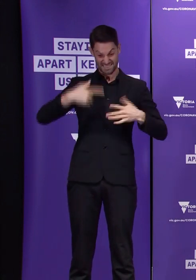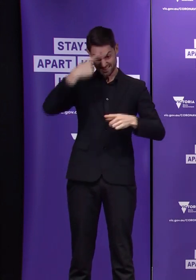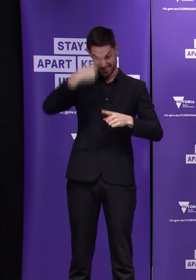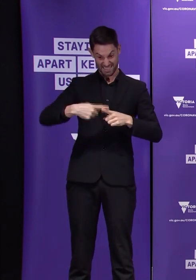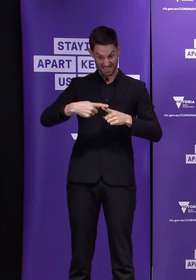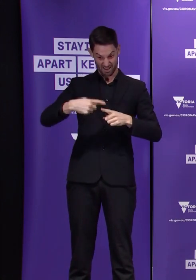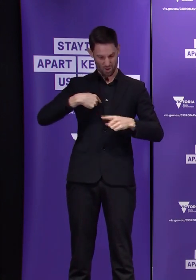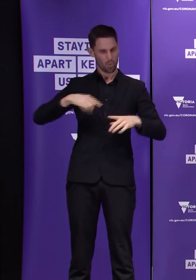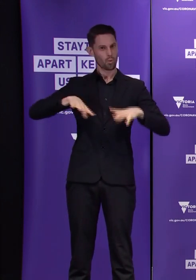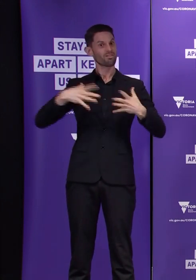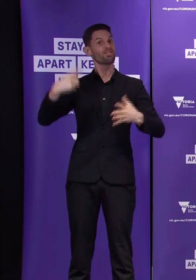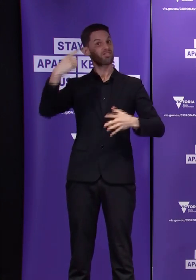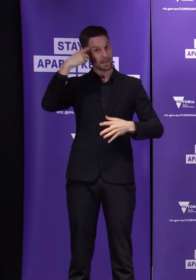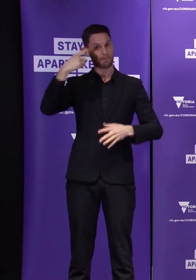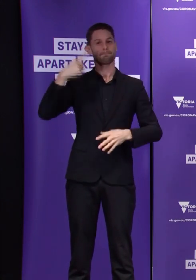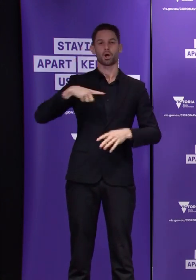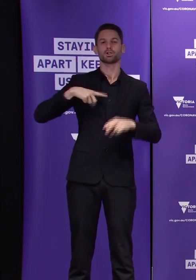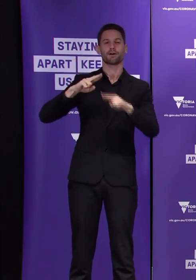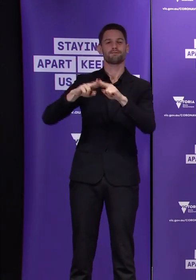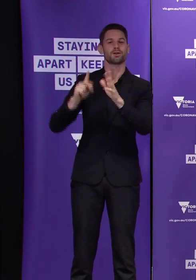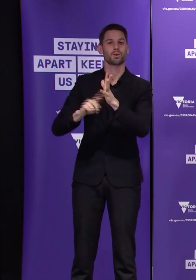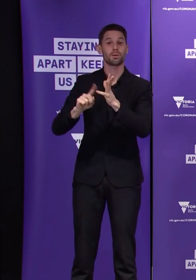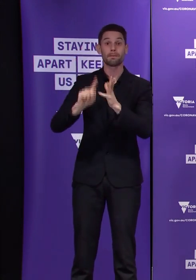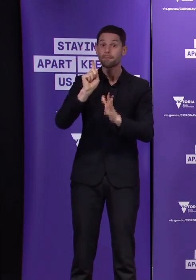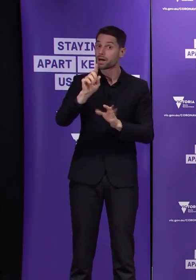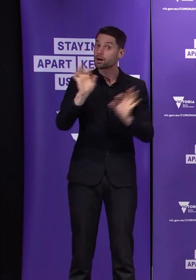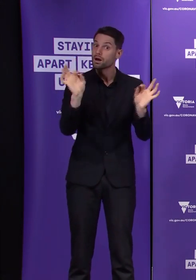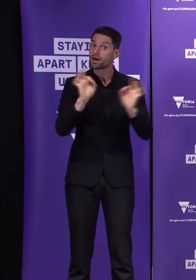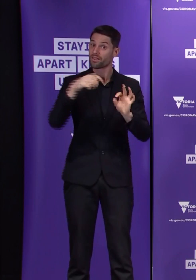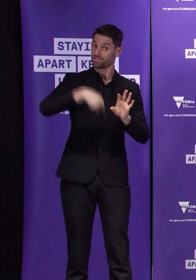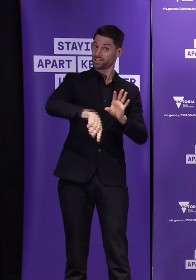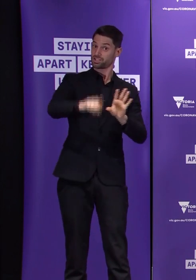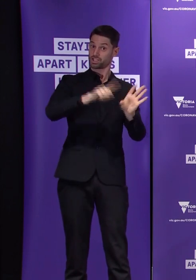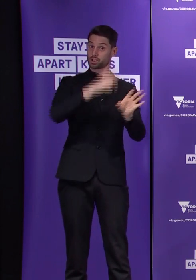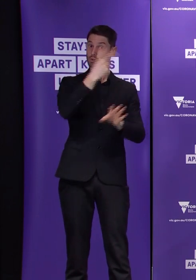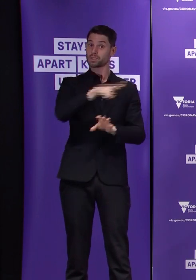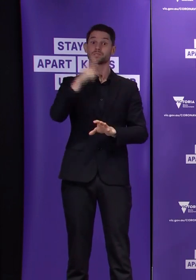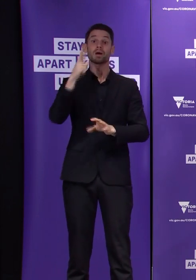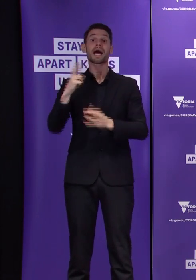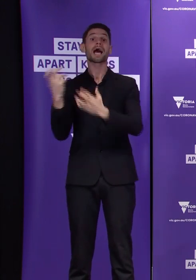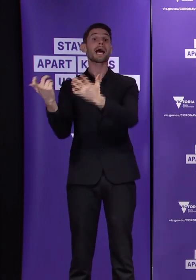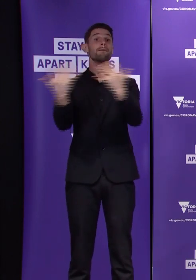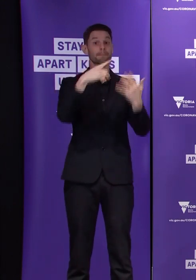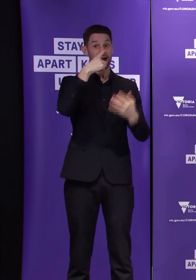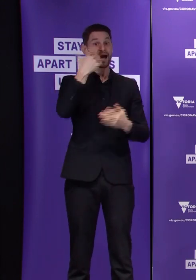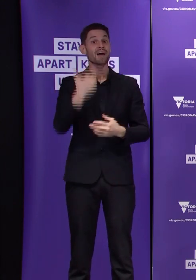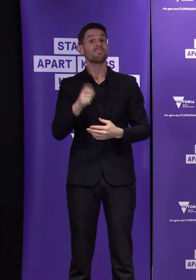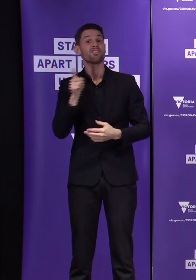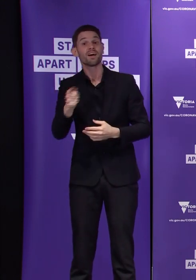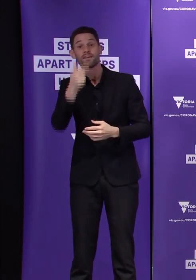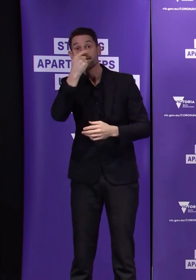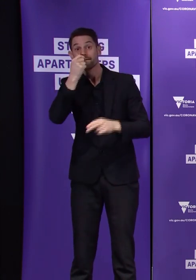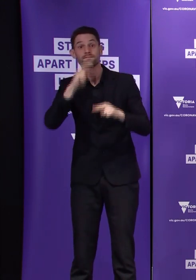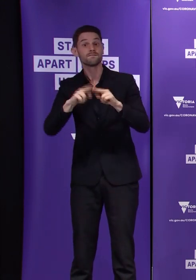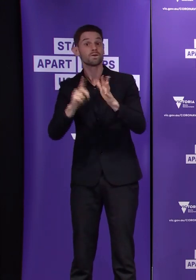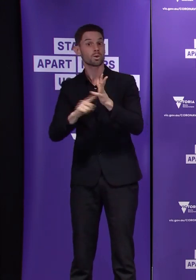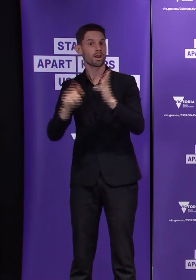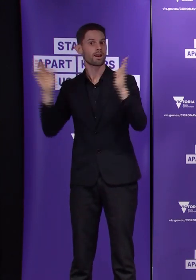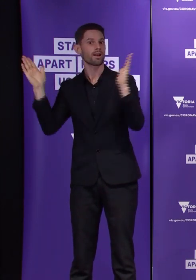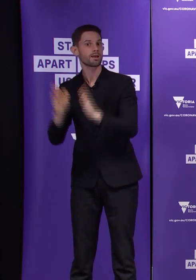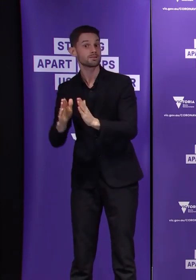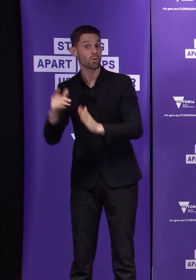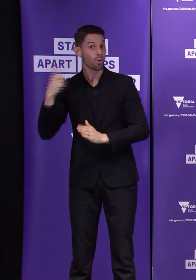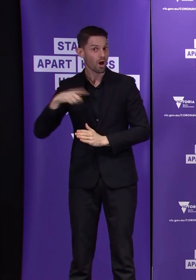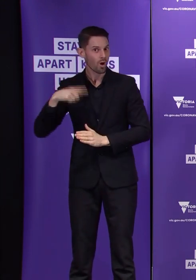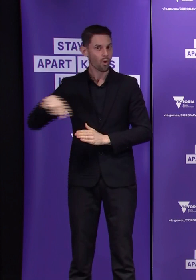moment, so as soon as you develop symptoms, no matter how mild, if you can come forward and get tested, wait at home